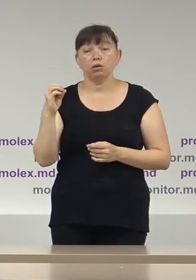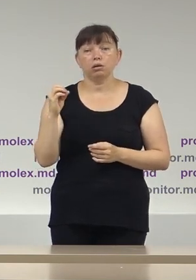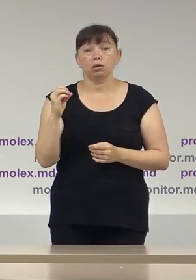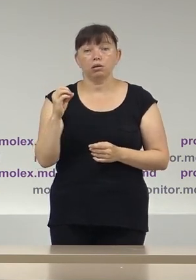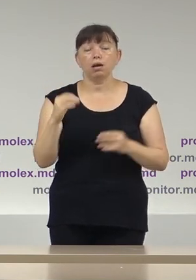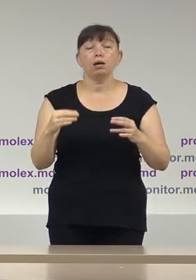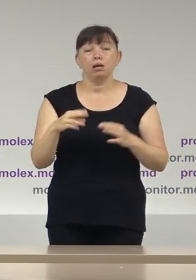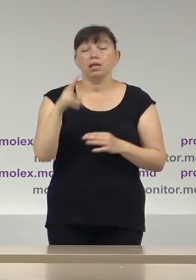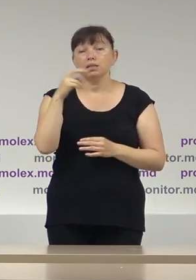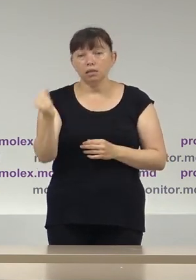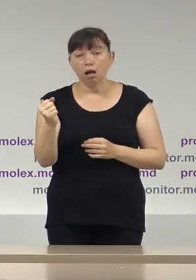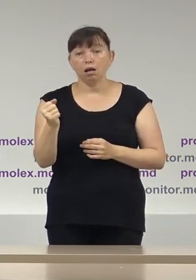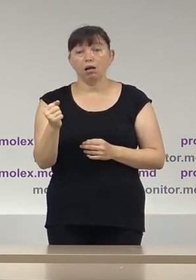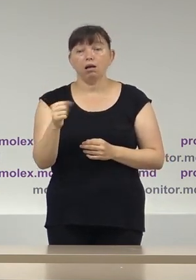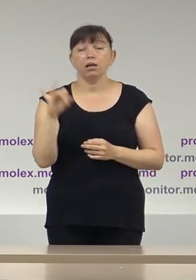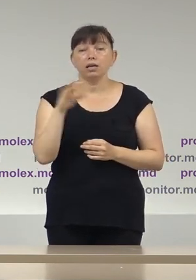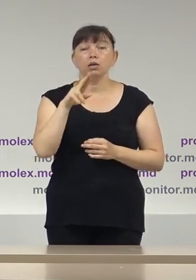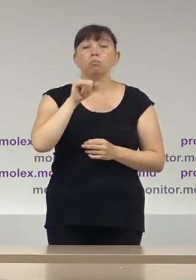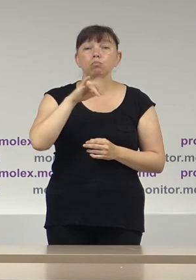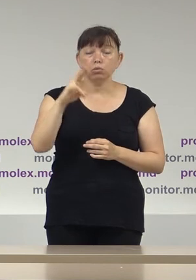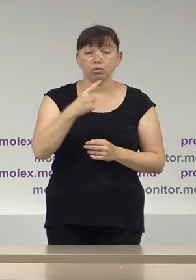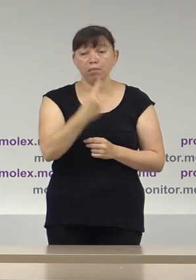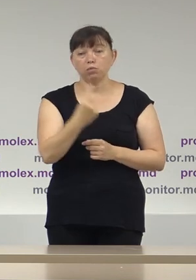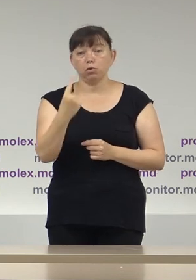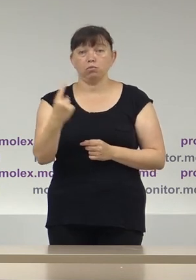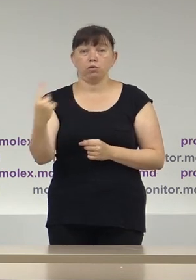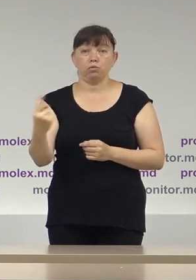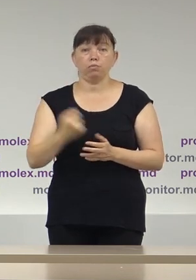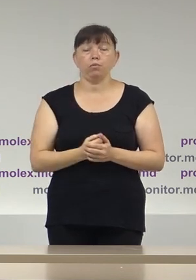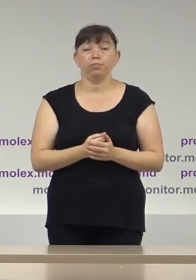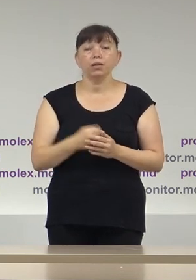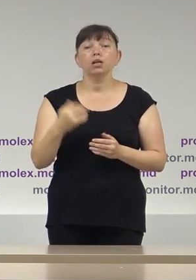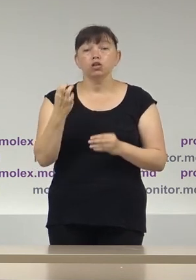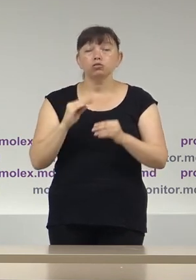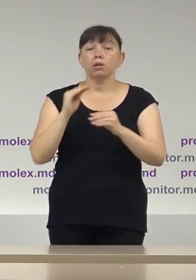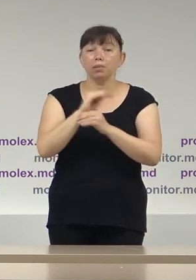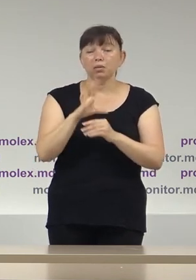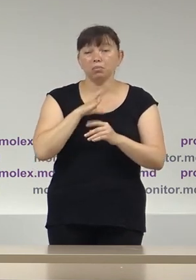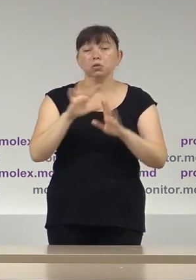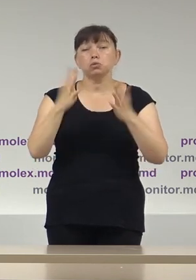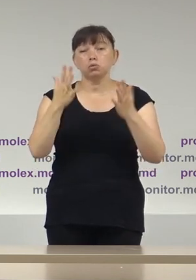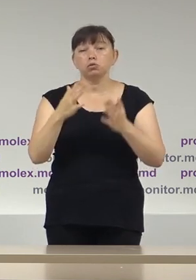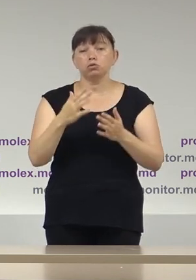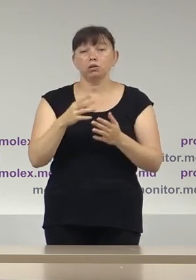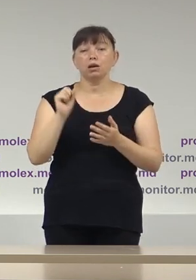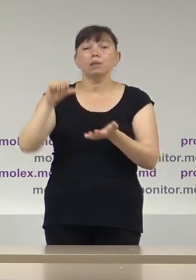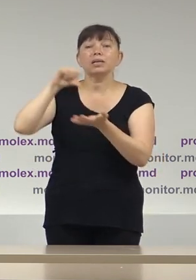Electoral bloc Communist of Socialists, 3 cases. PACI, Dignity and Truth Platform, and National Unity Party, 1 case